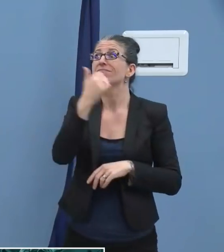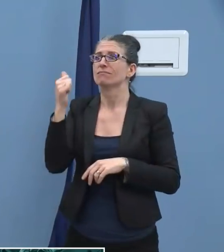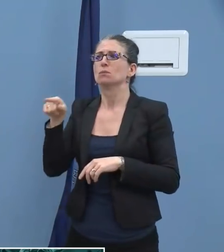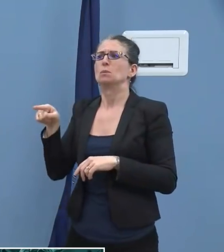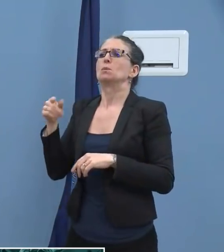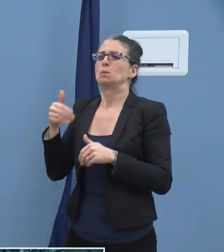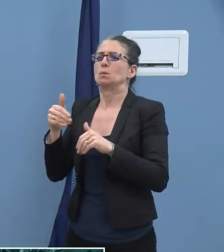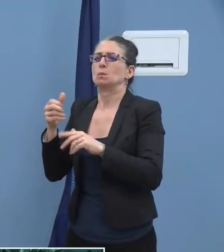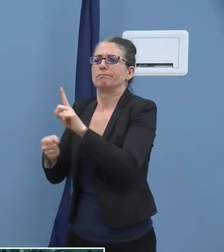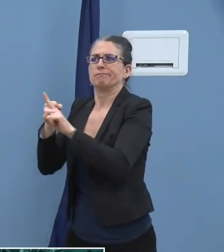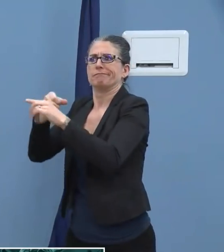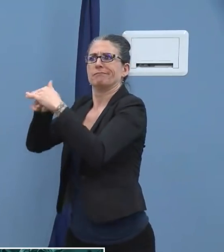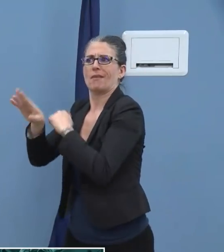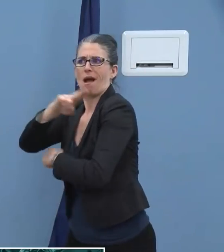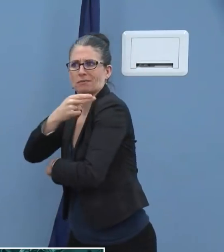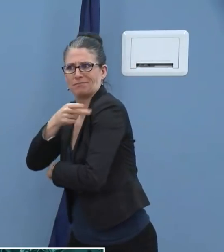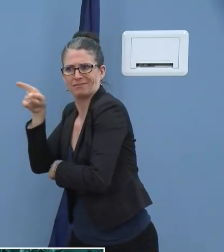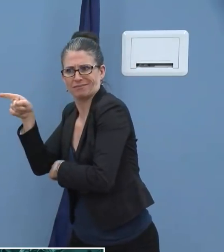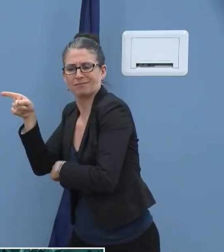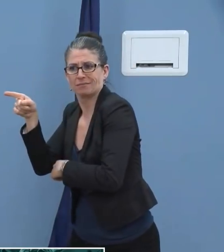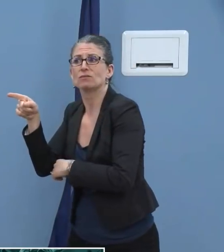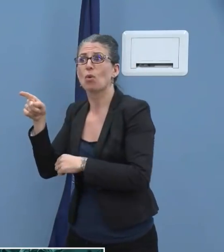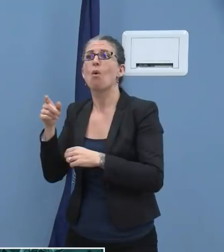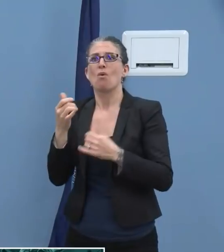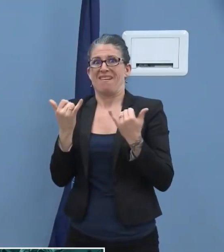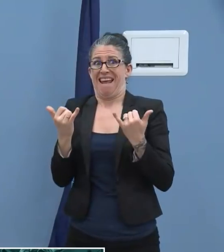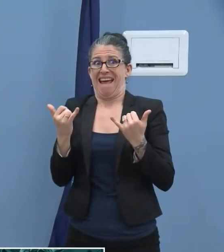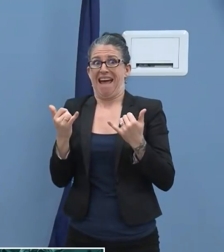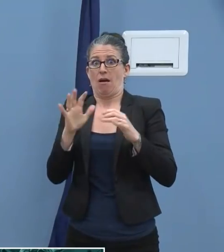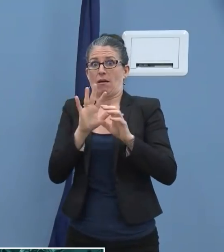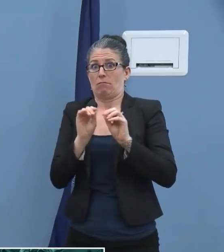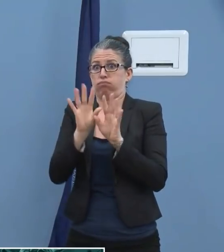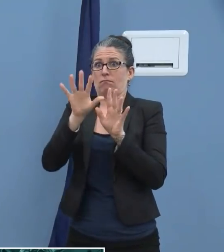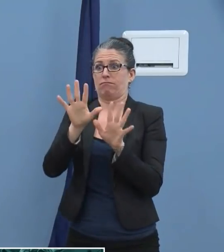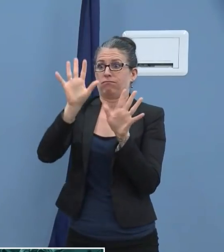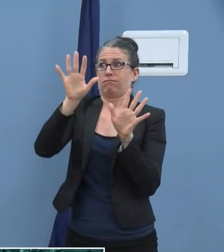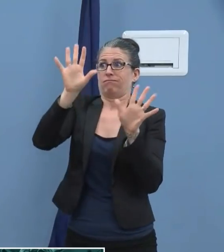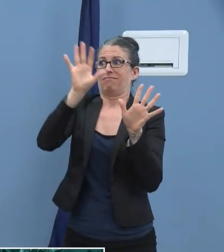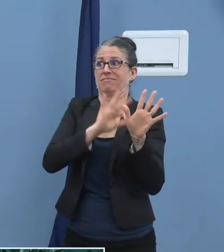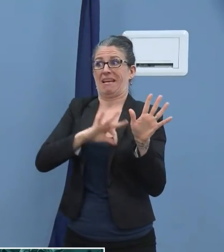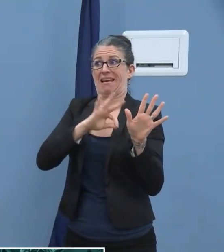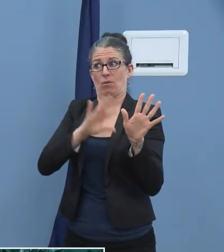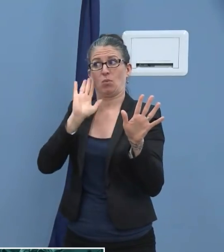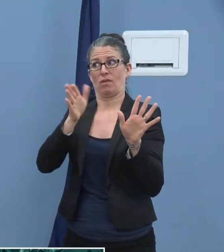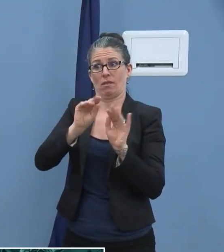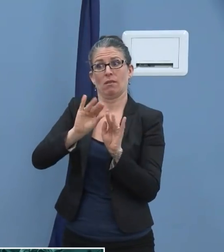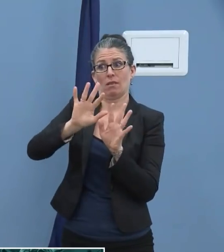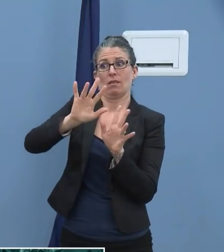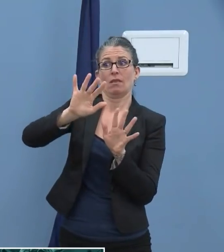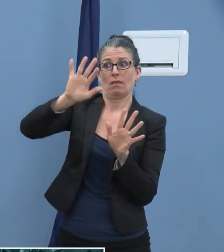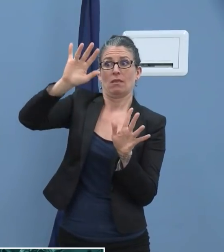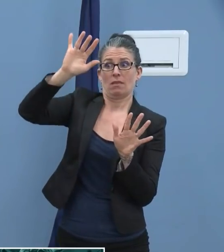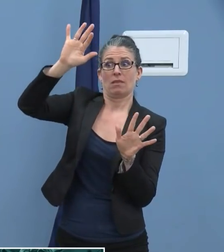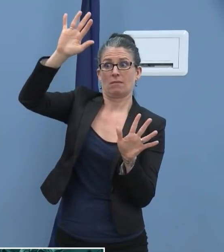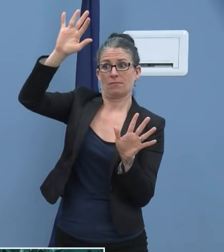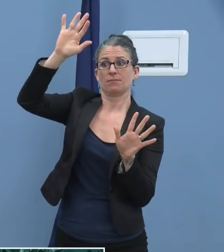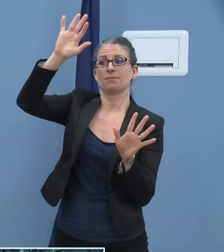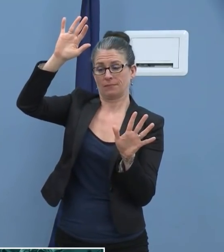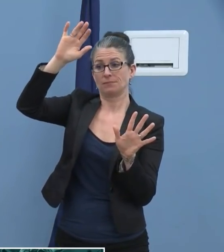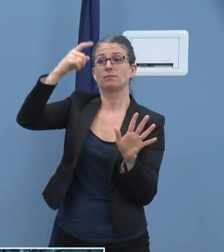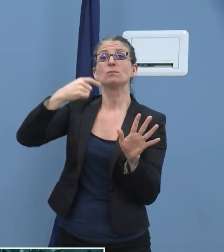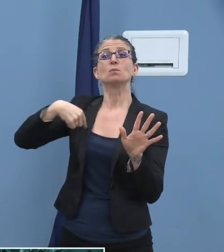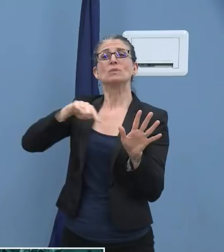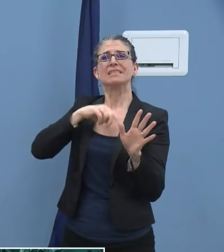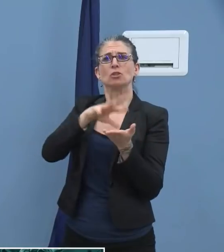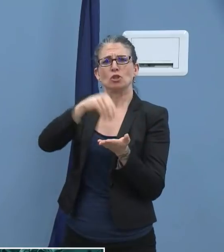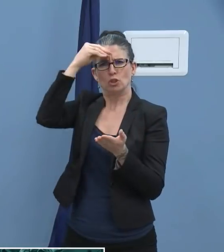and manifest in the outbreak that we are facing here in the state of Maine is something that the Maine CDC team is